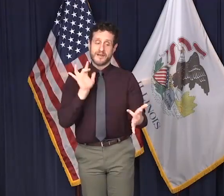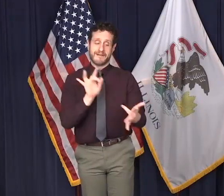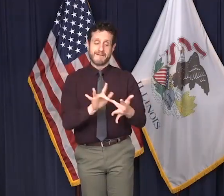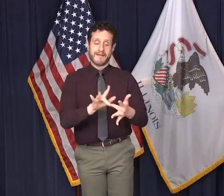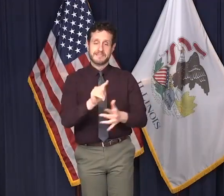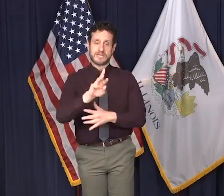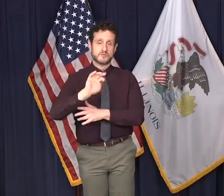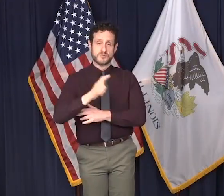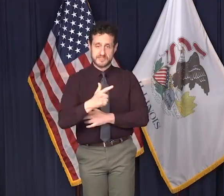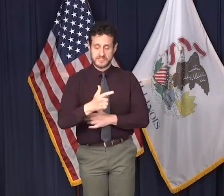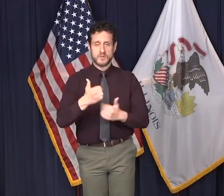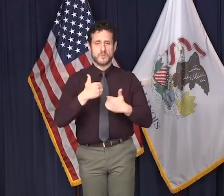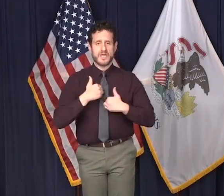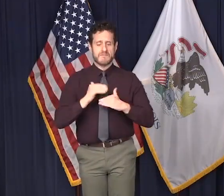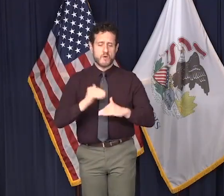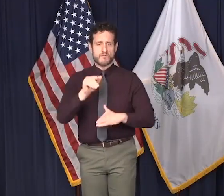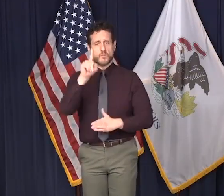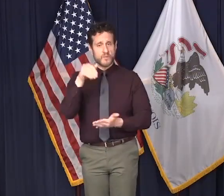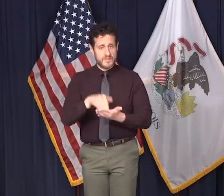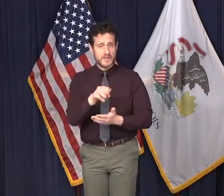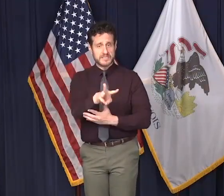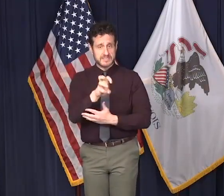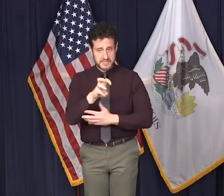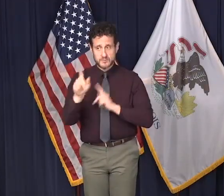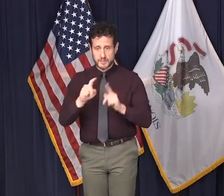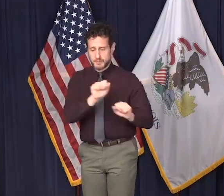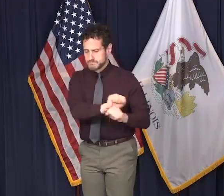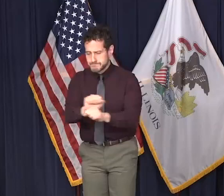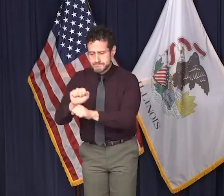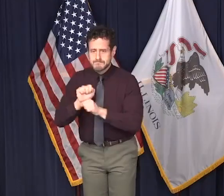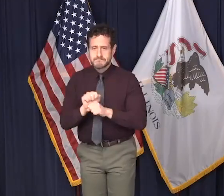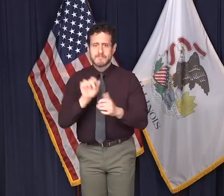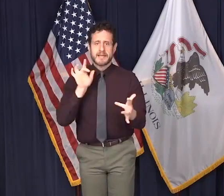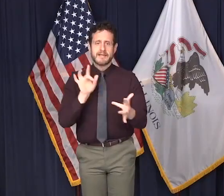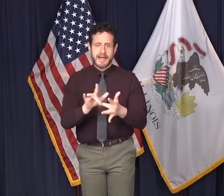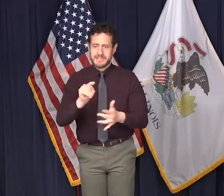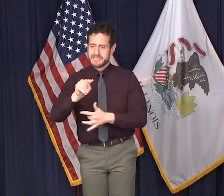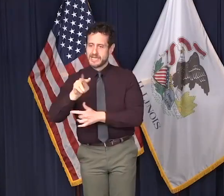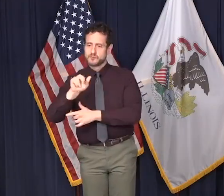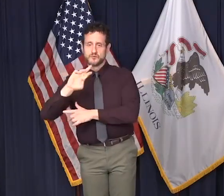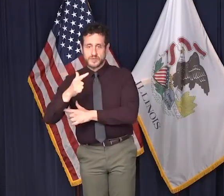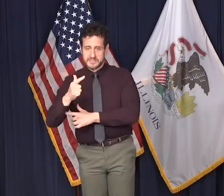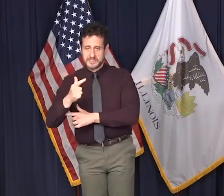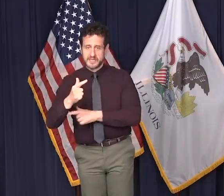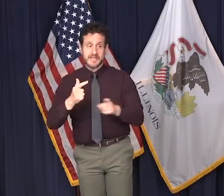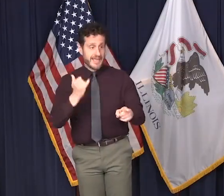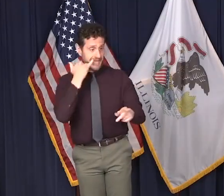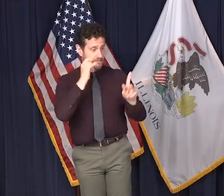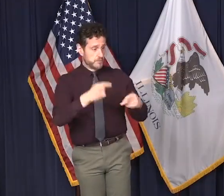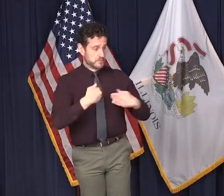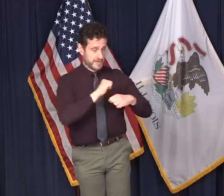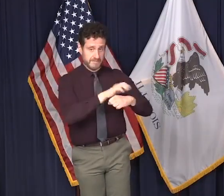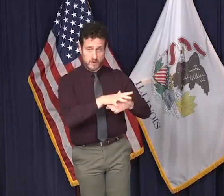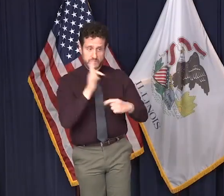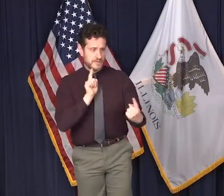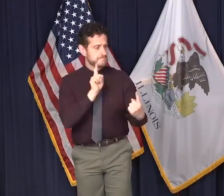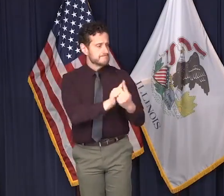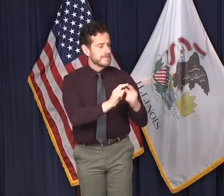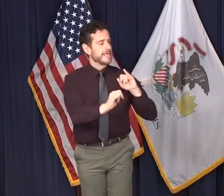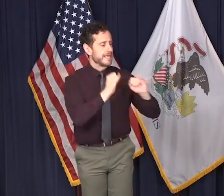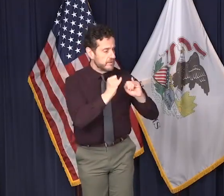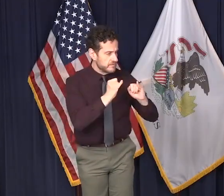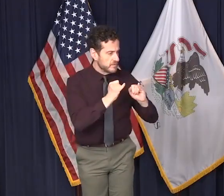over 1,600 contact tracers who interview, trace, and provide follow-up for